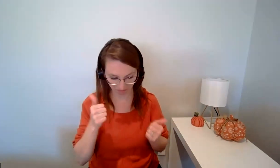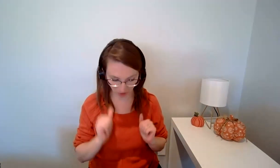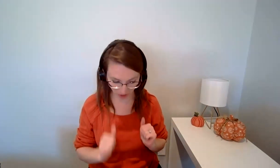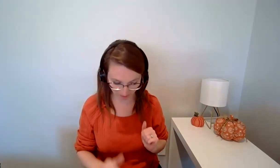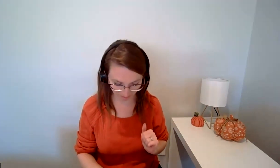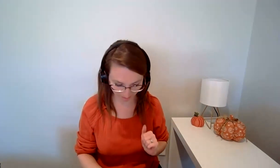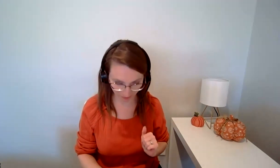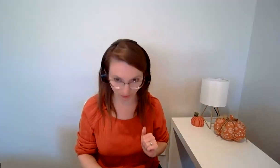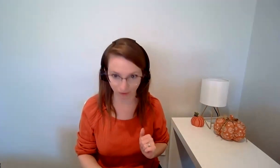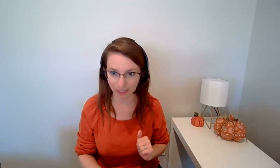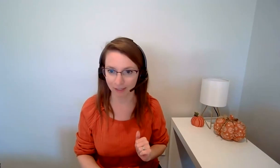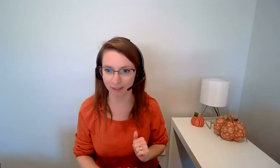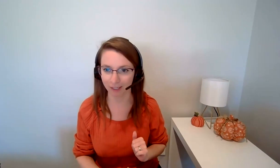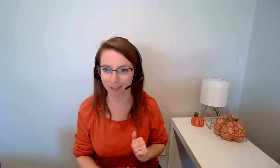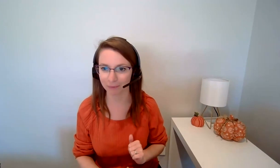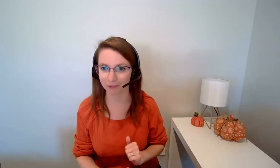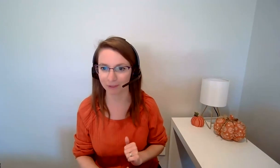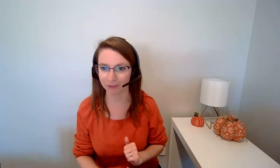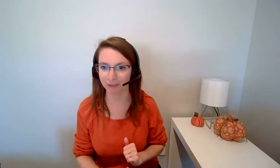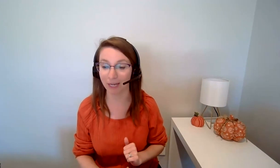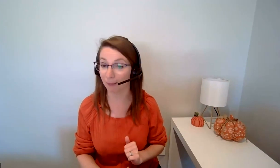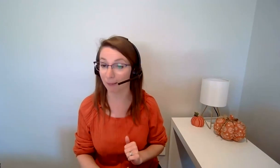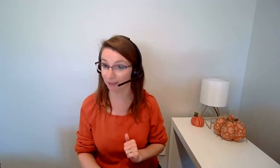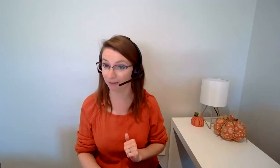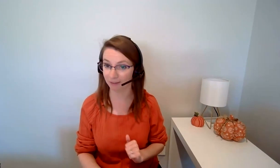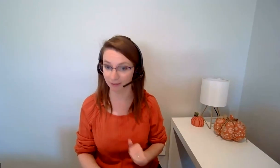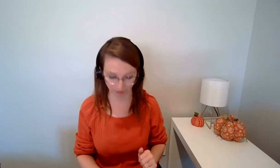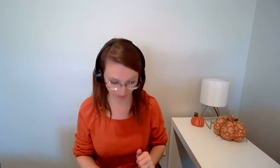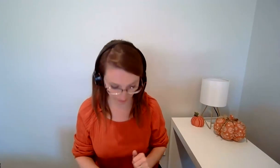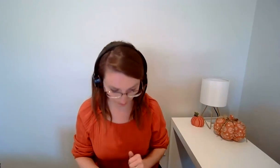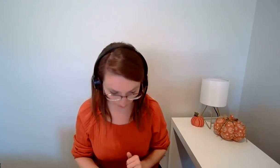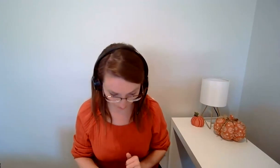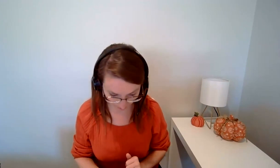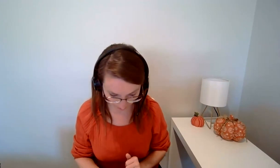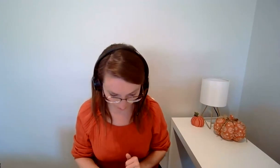Very good. All right. Next person, Abby.